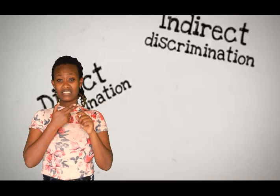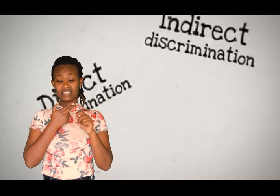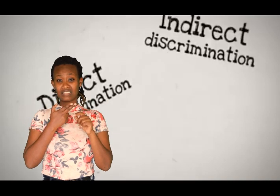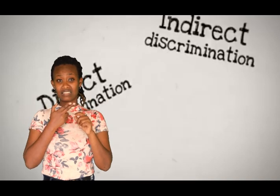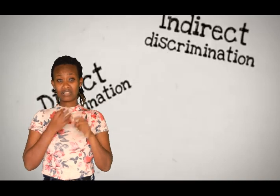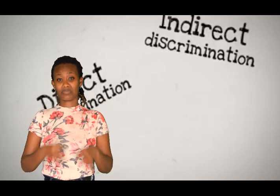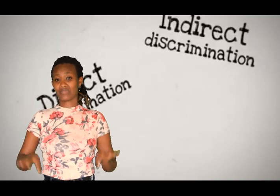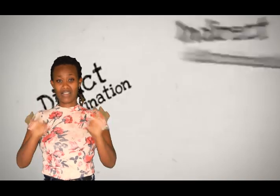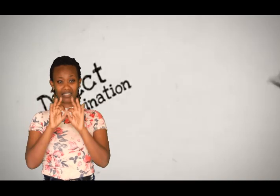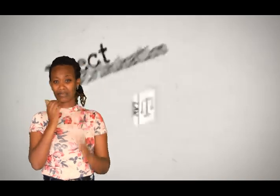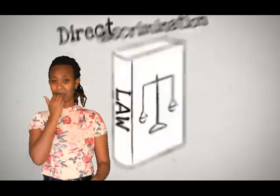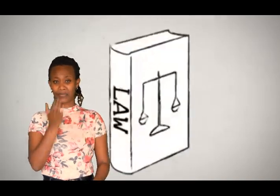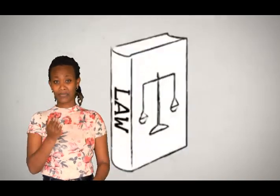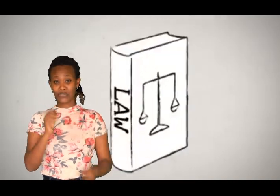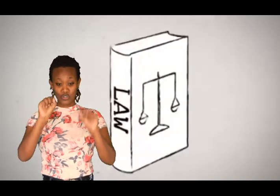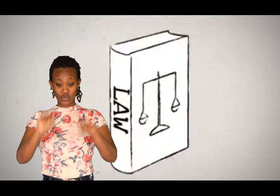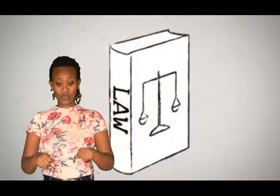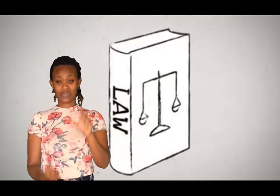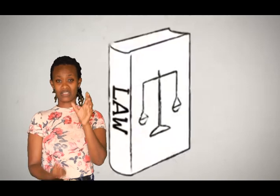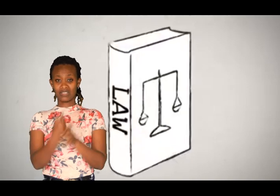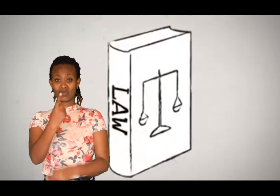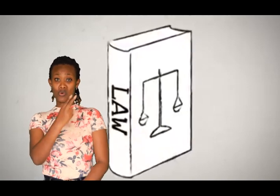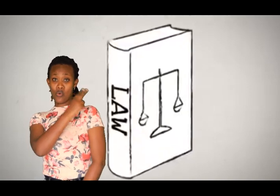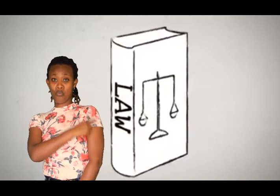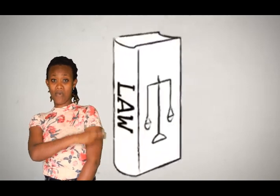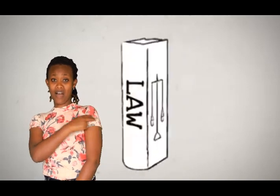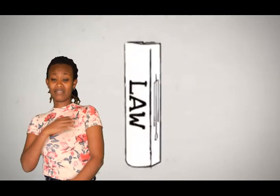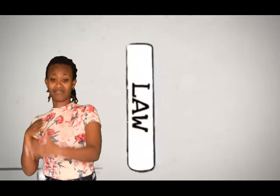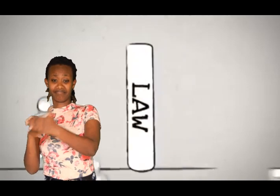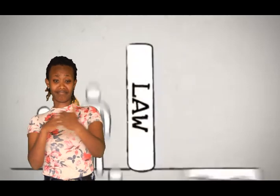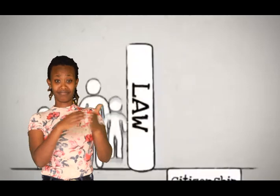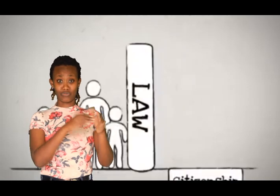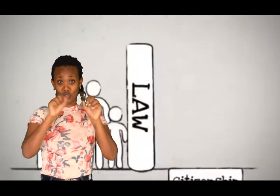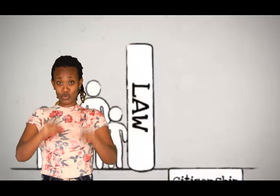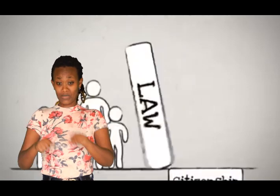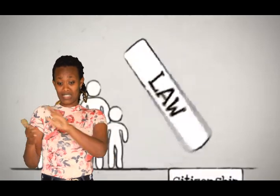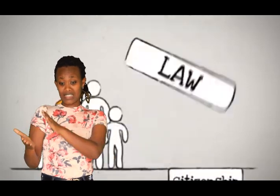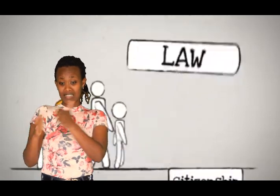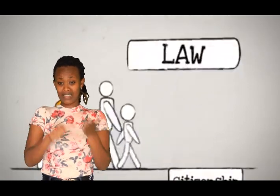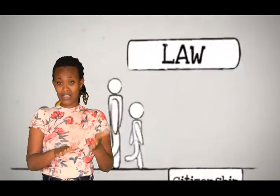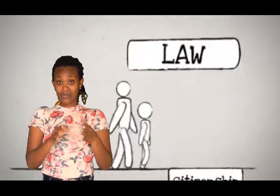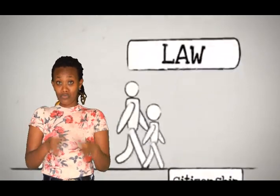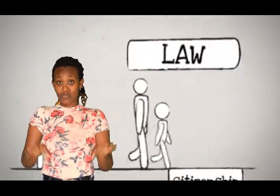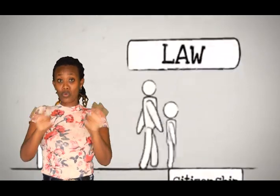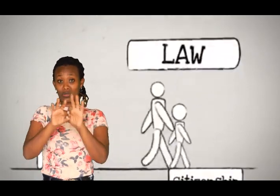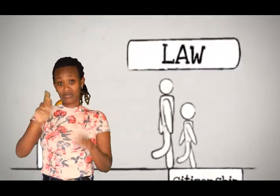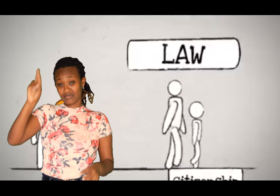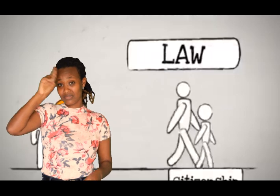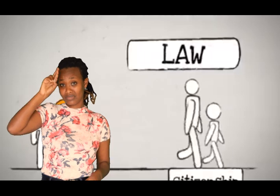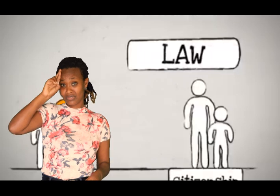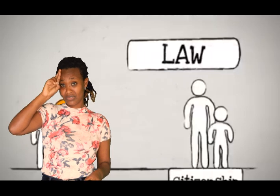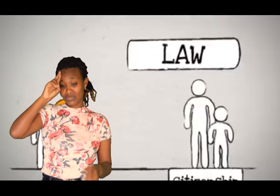and can cause medical complications and in some cases results in death. It is important to keep in mind